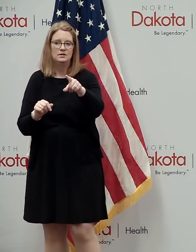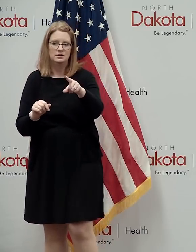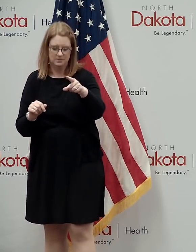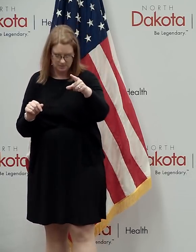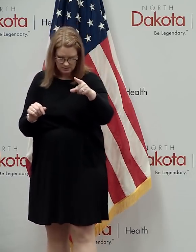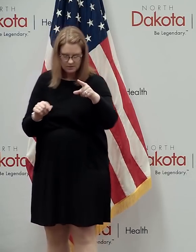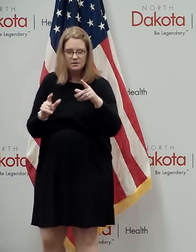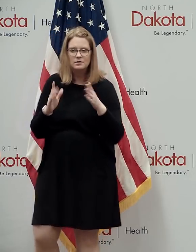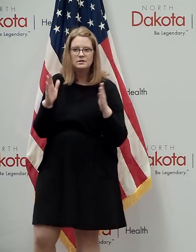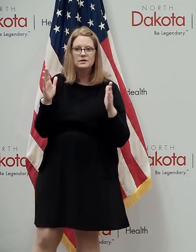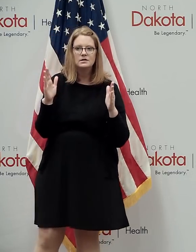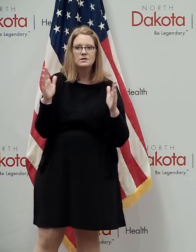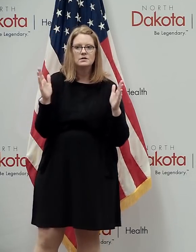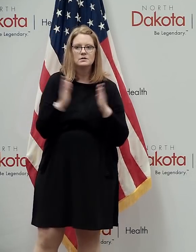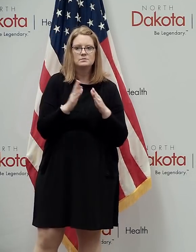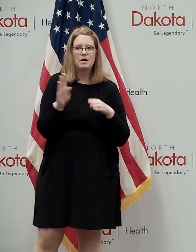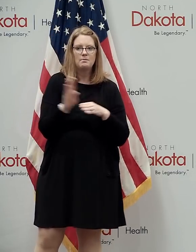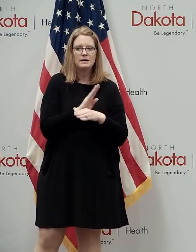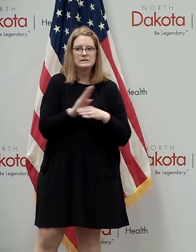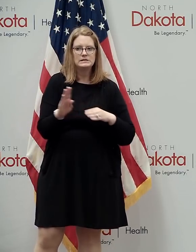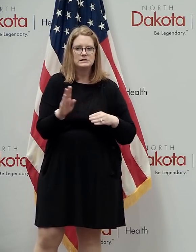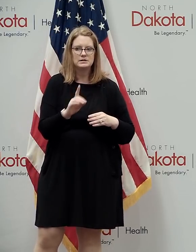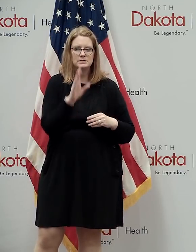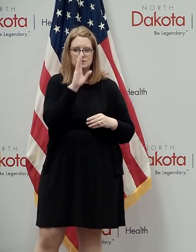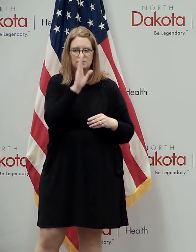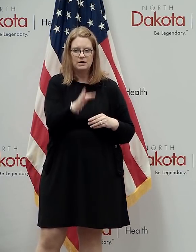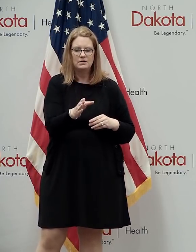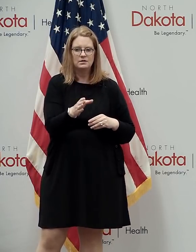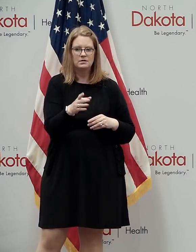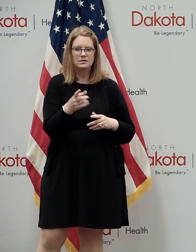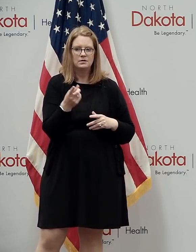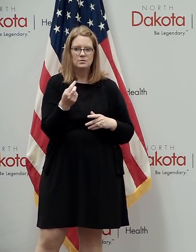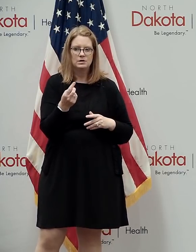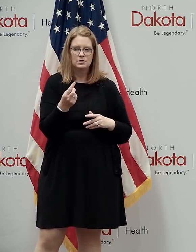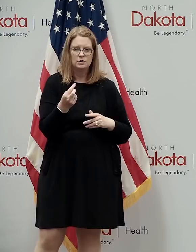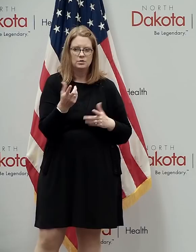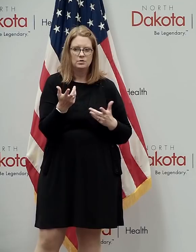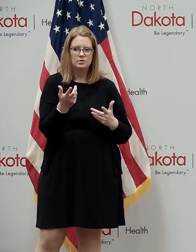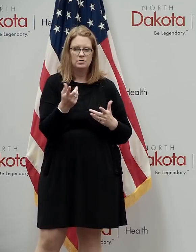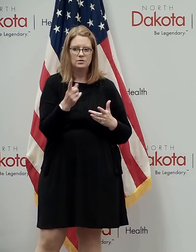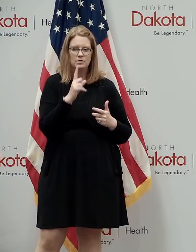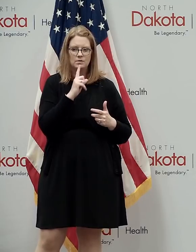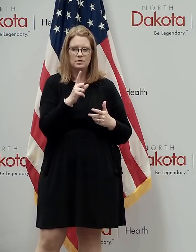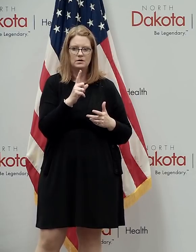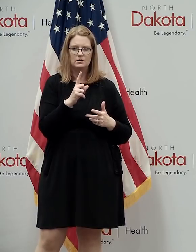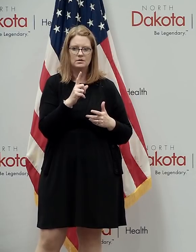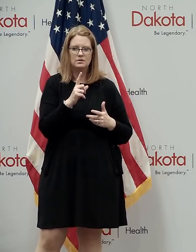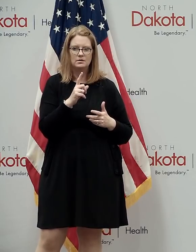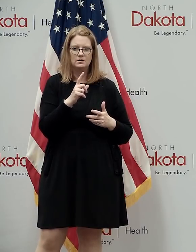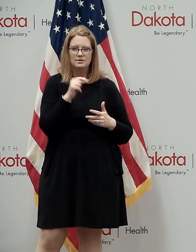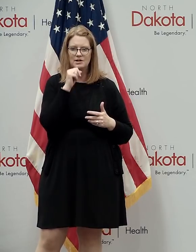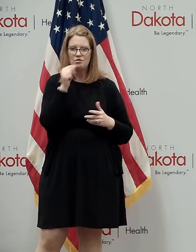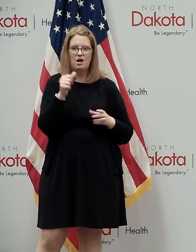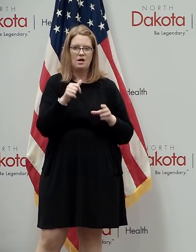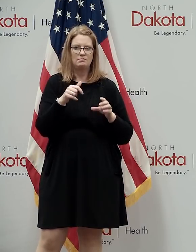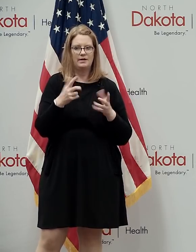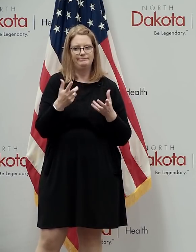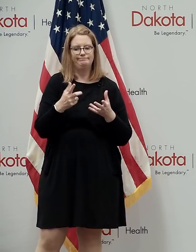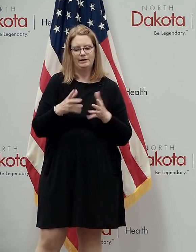those small businesses directly about what they should do to ensure that they're not left out this time